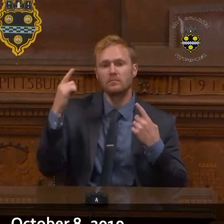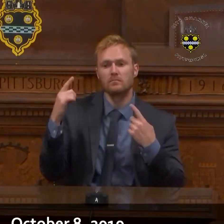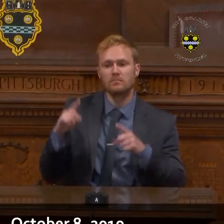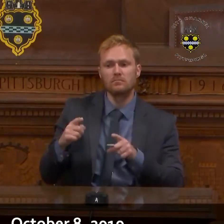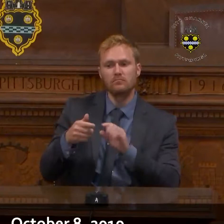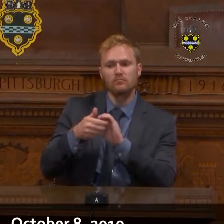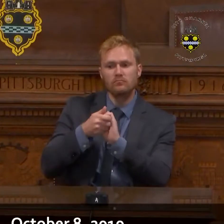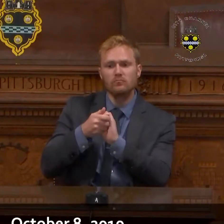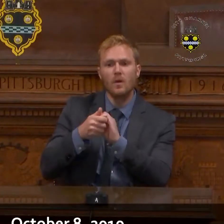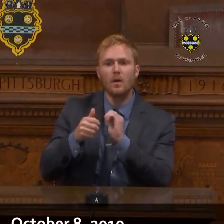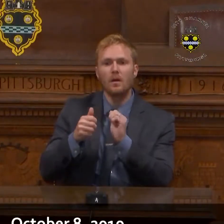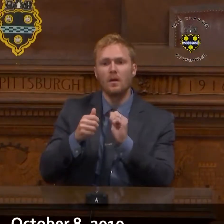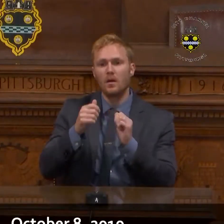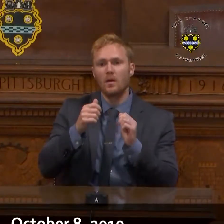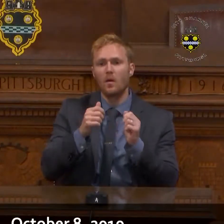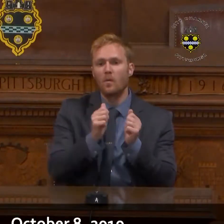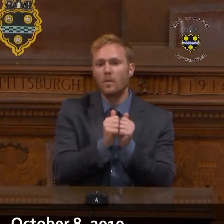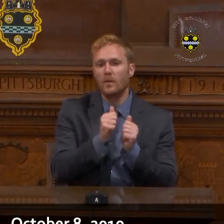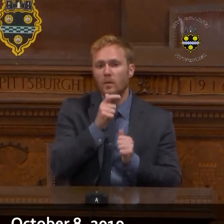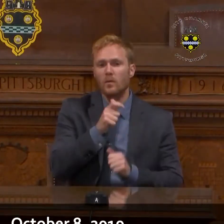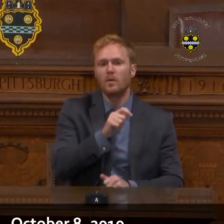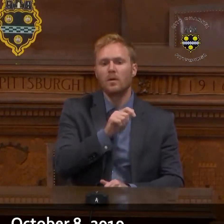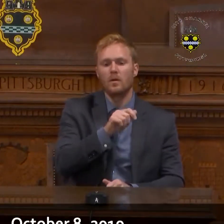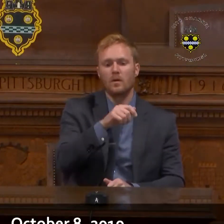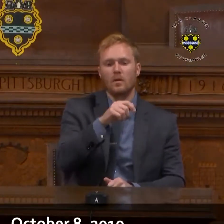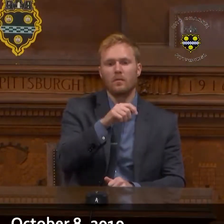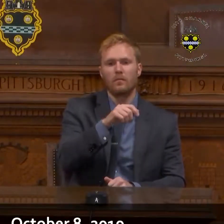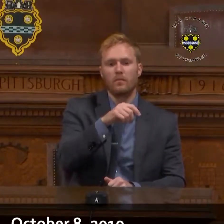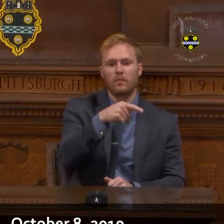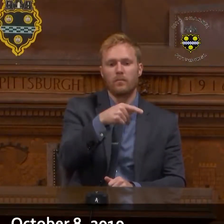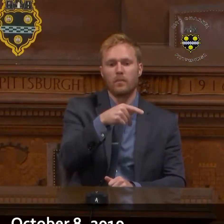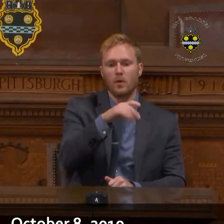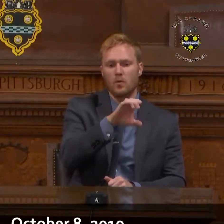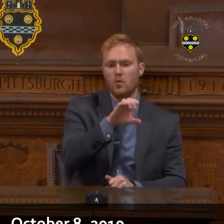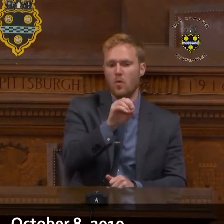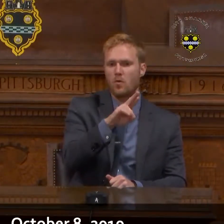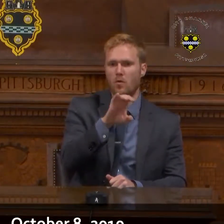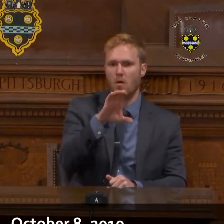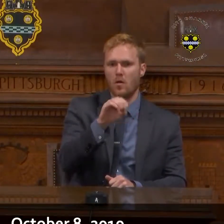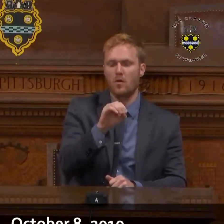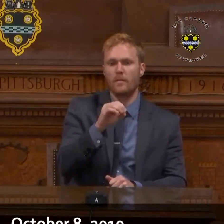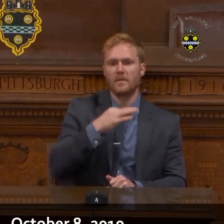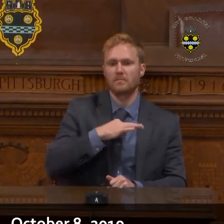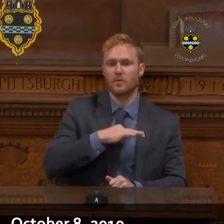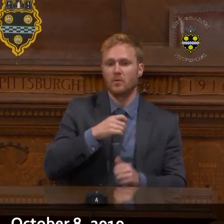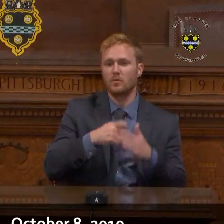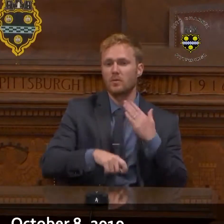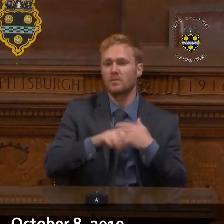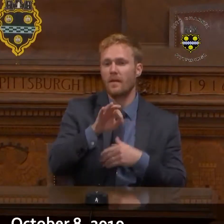participation agreement with Coro Pittsburgh, cost not to exceed